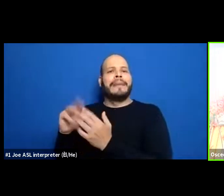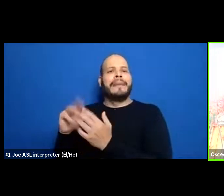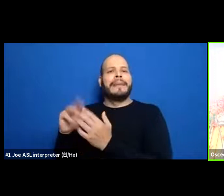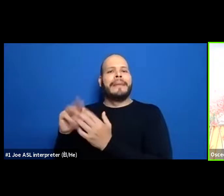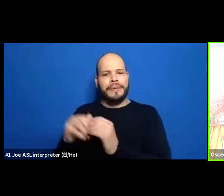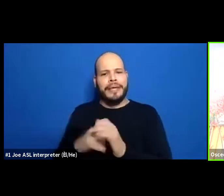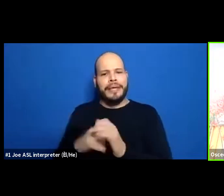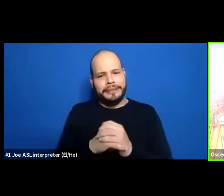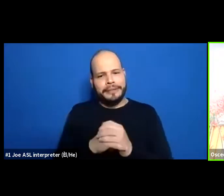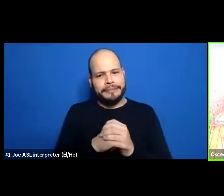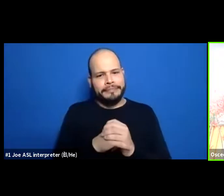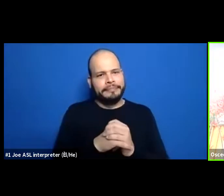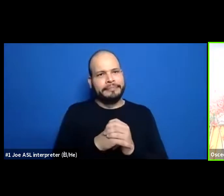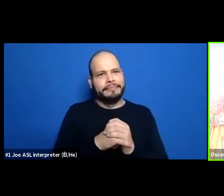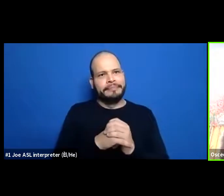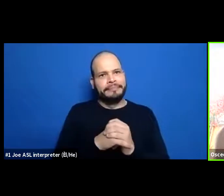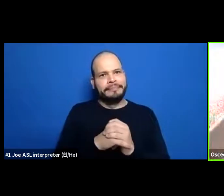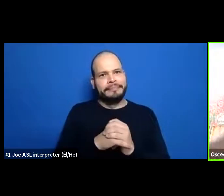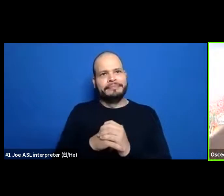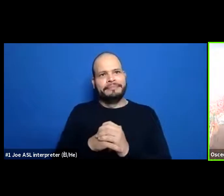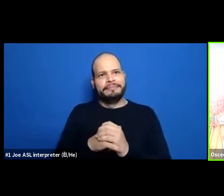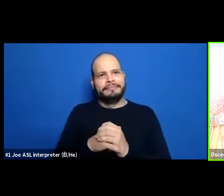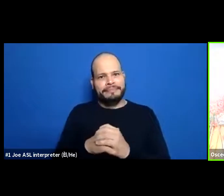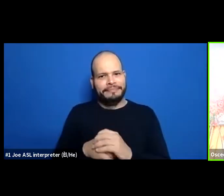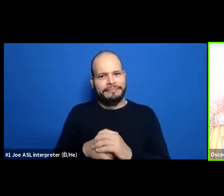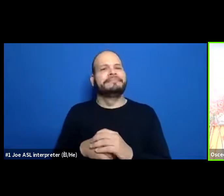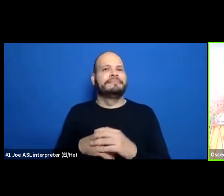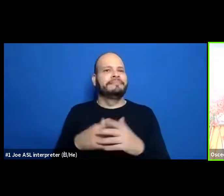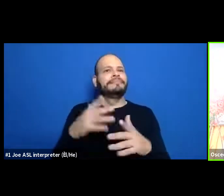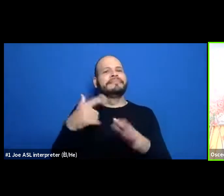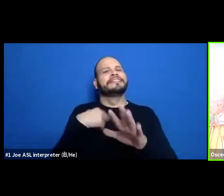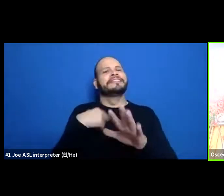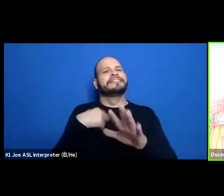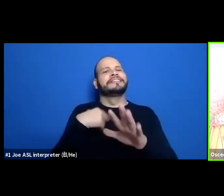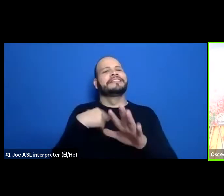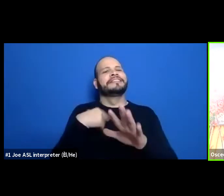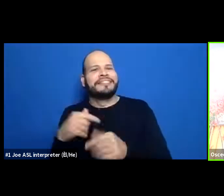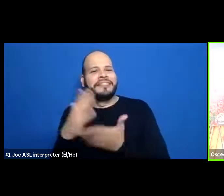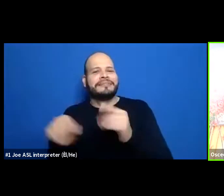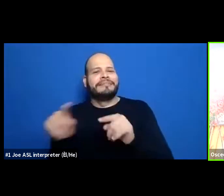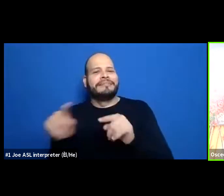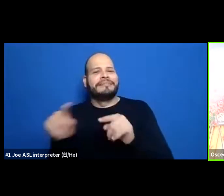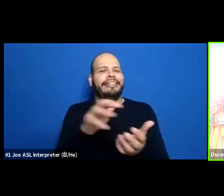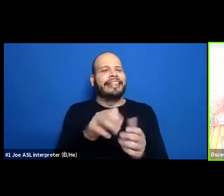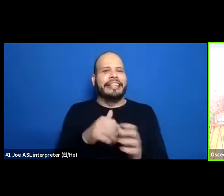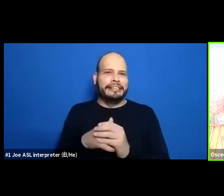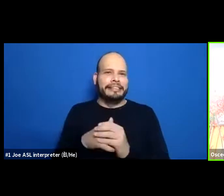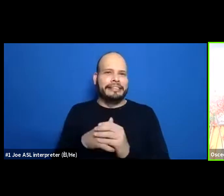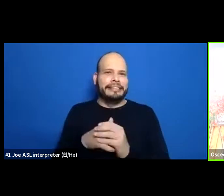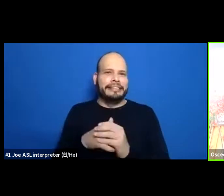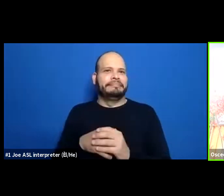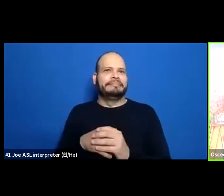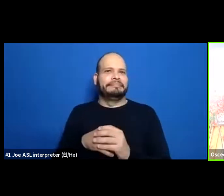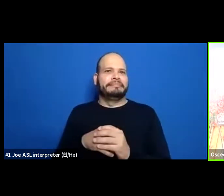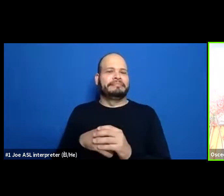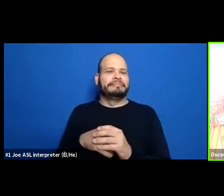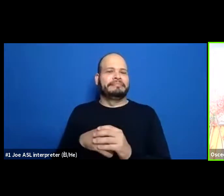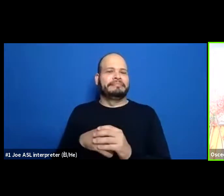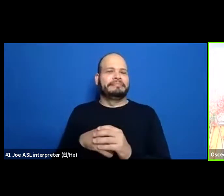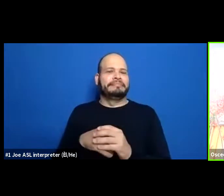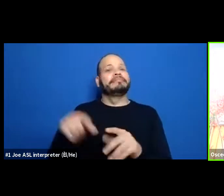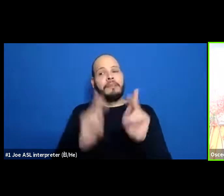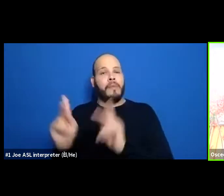have to say. Their lives are being transformed by this imposition of a